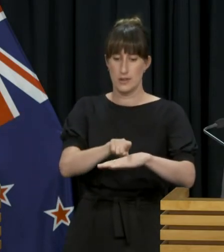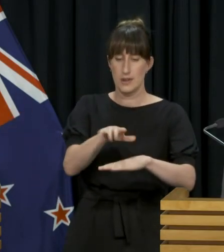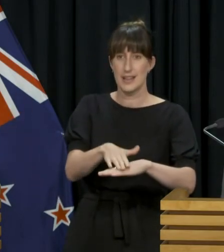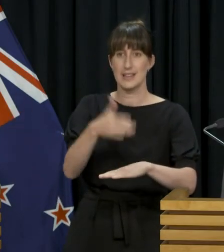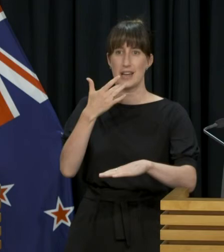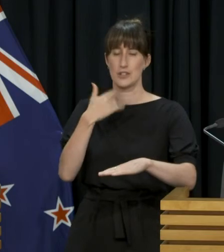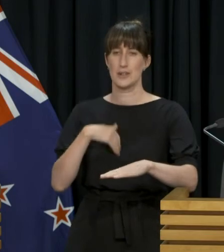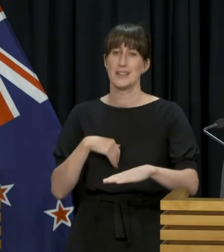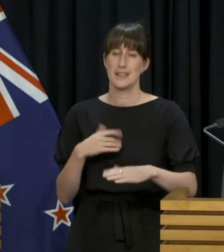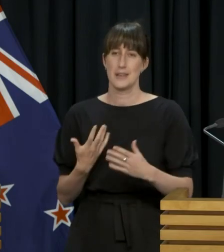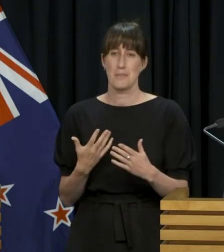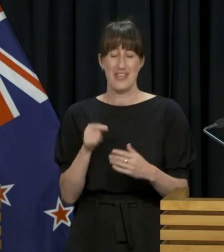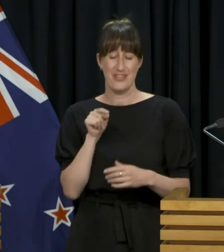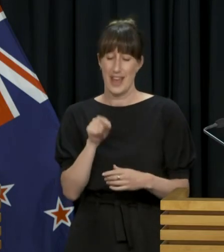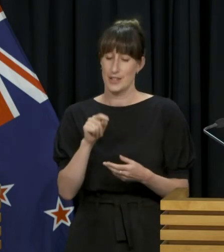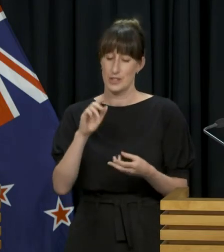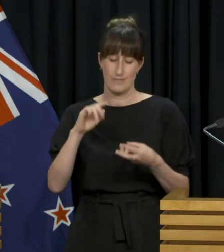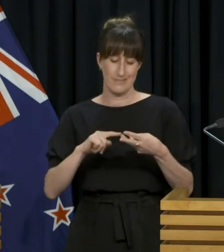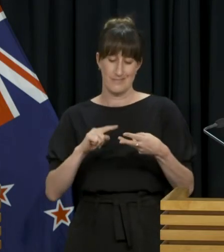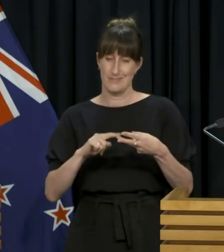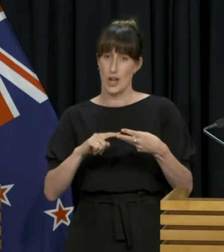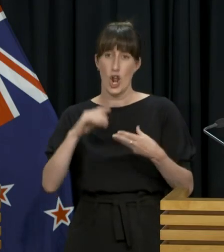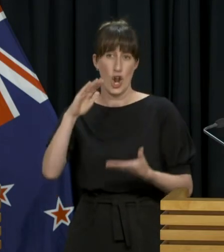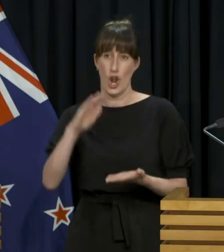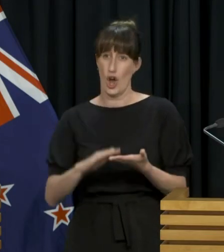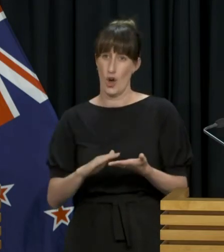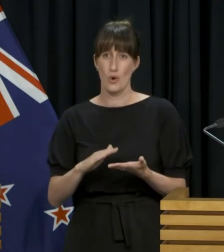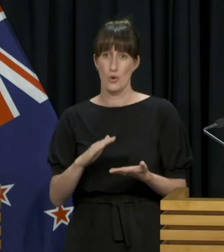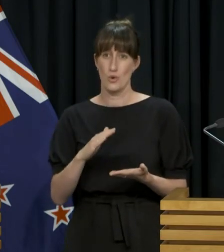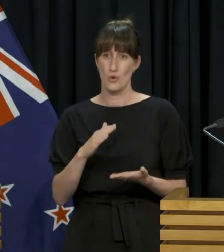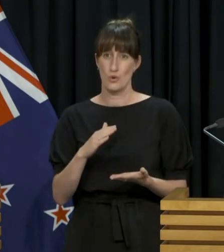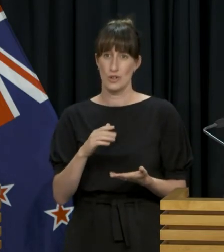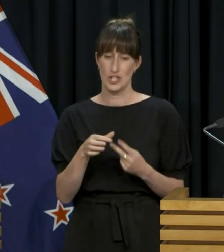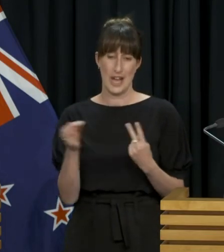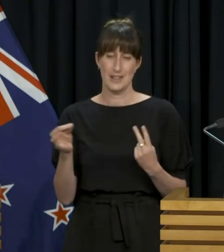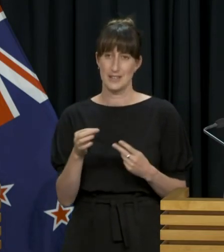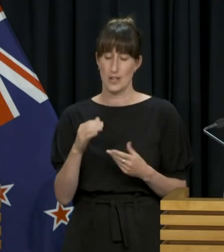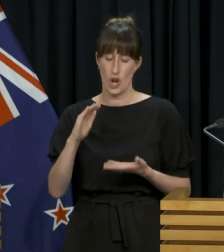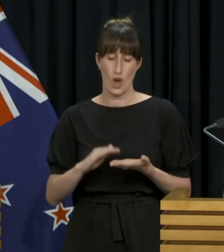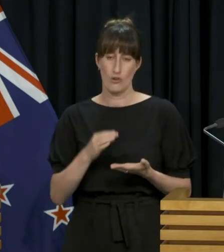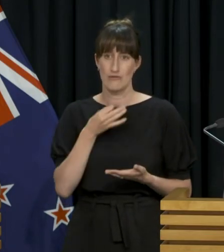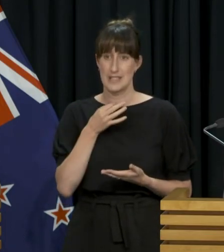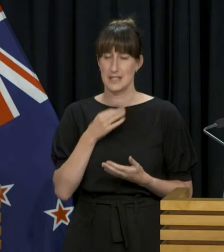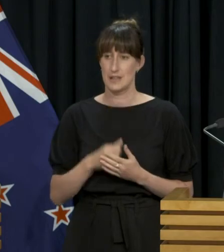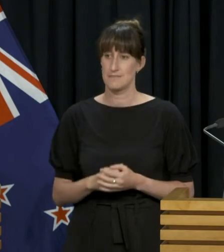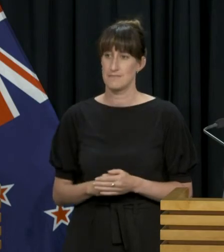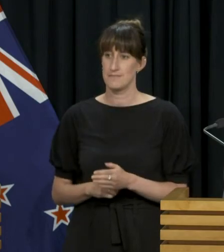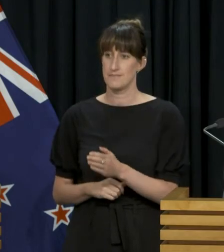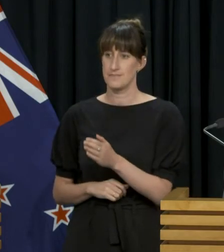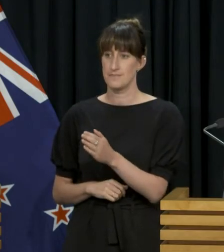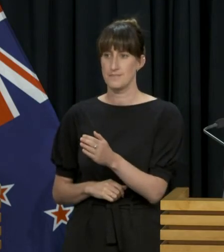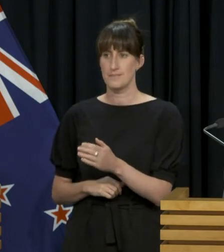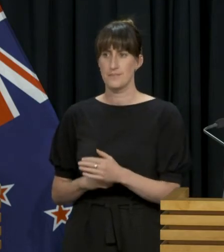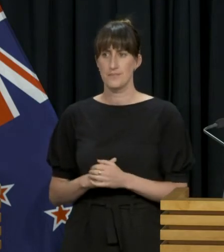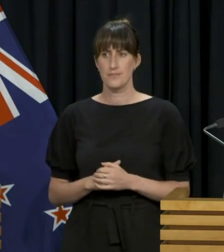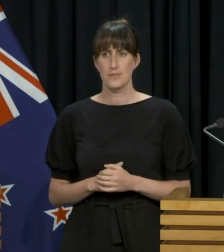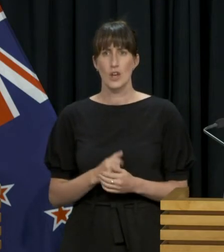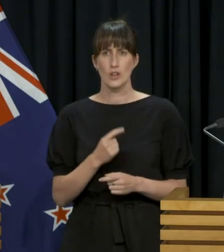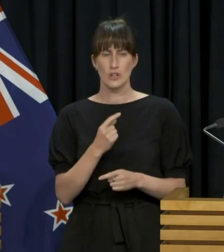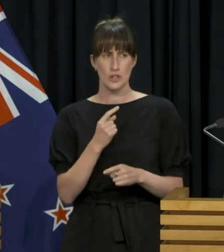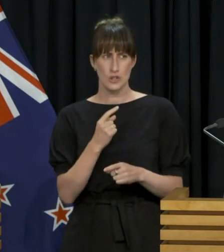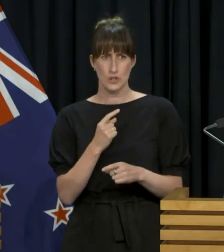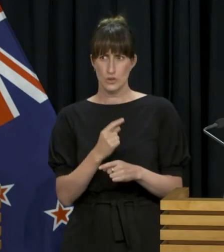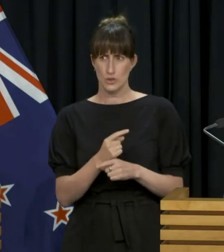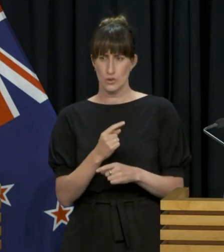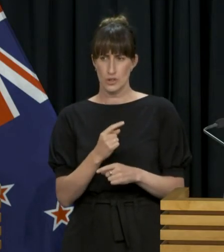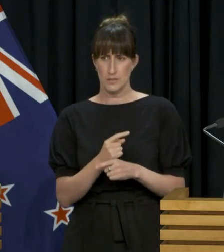of fomite transmission globally to date. But you've talked about a range of scenarios about what is, most of it actually seems unlikely.